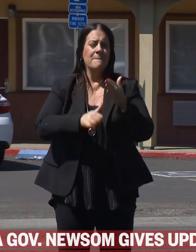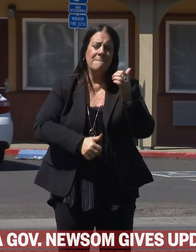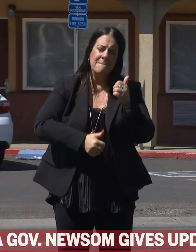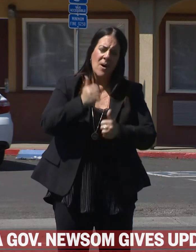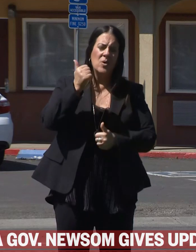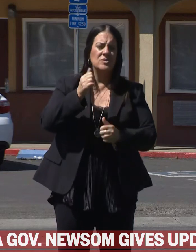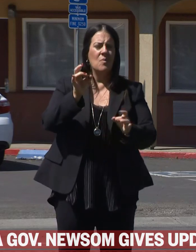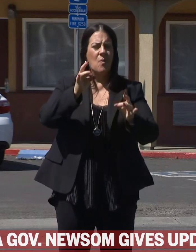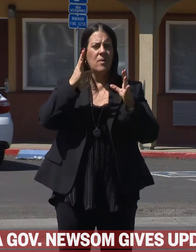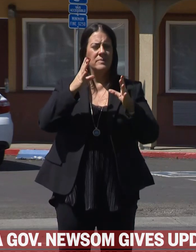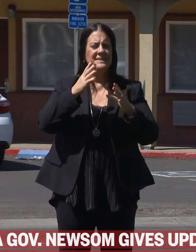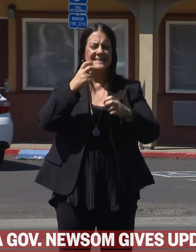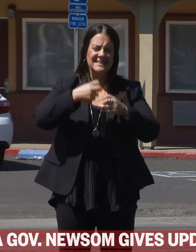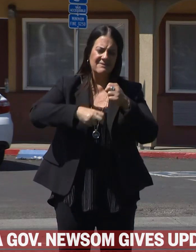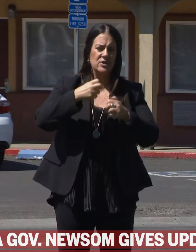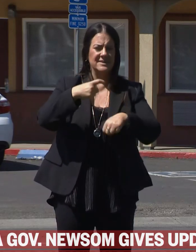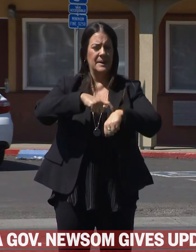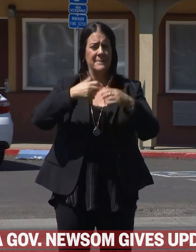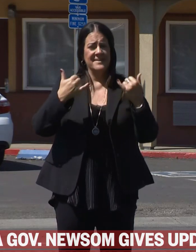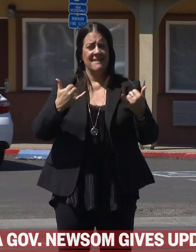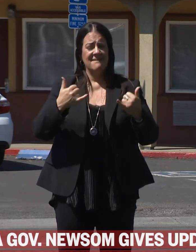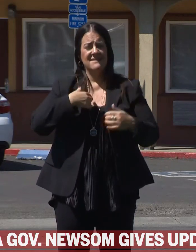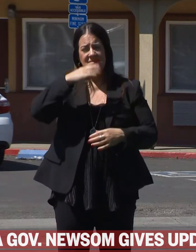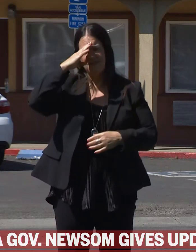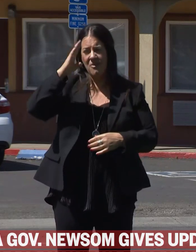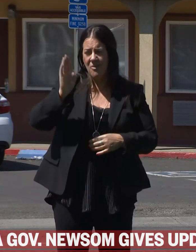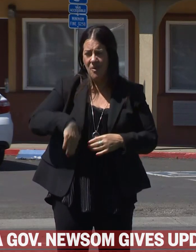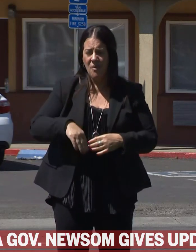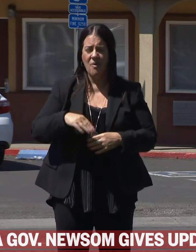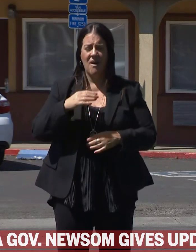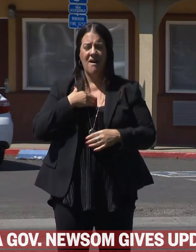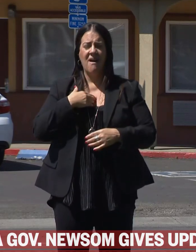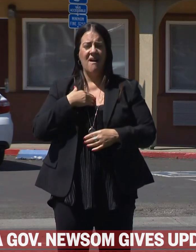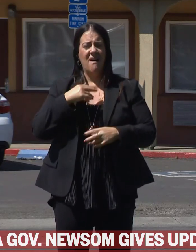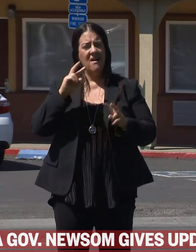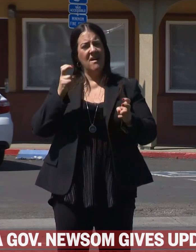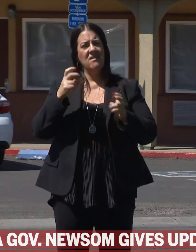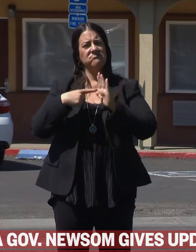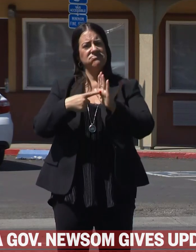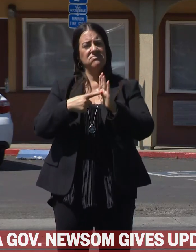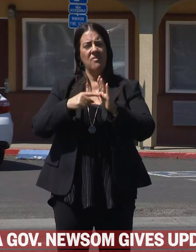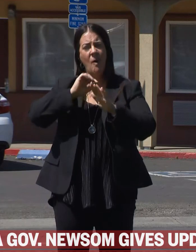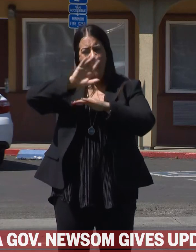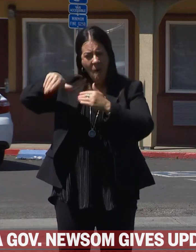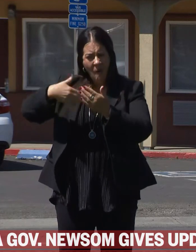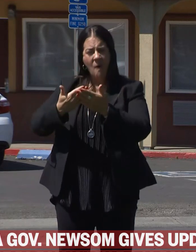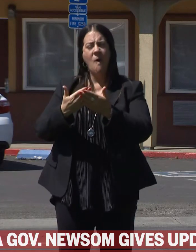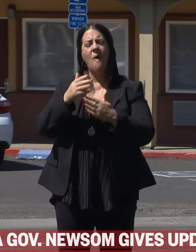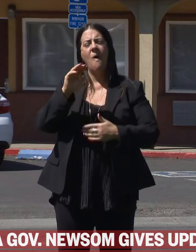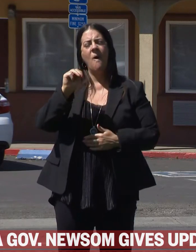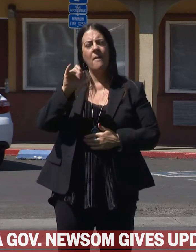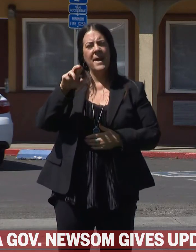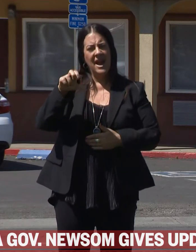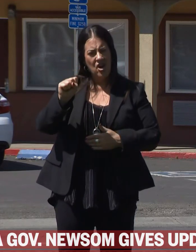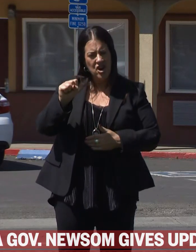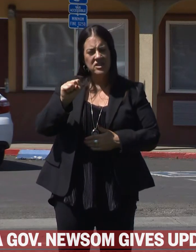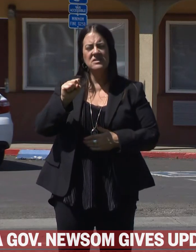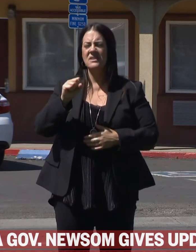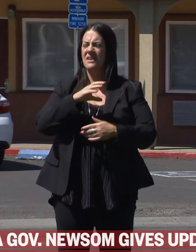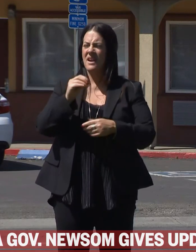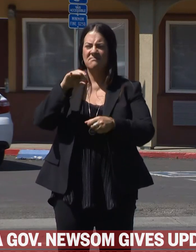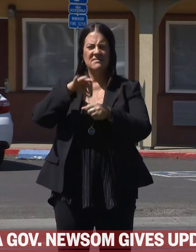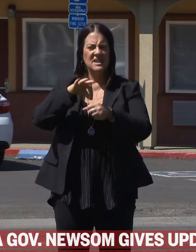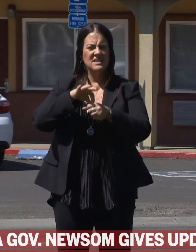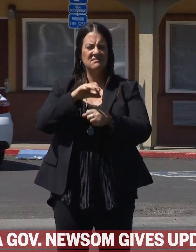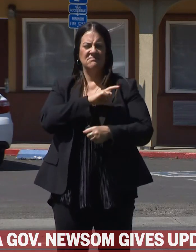difficult time. And I know on behalf of all of the mayors and the local elected officials, we